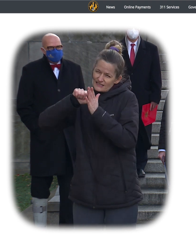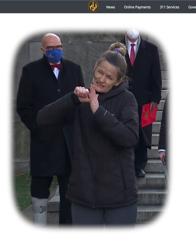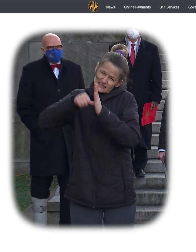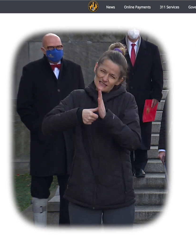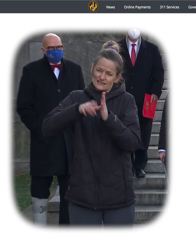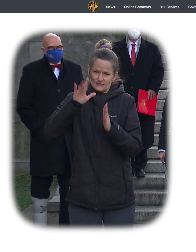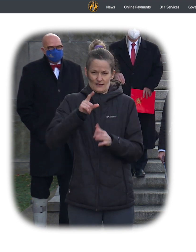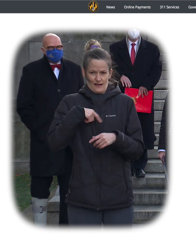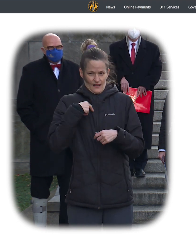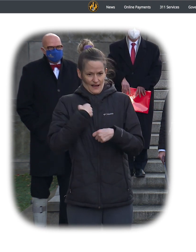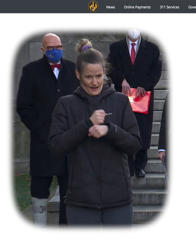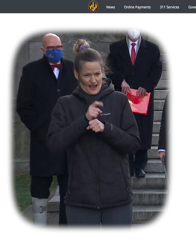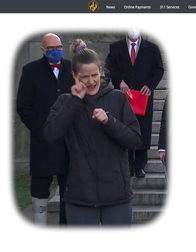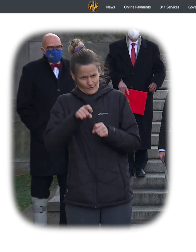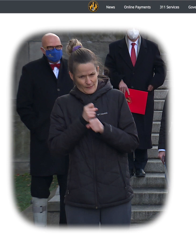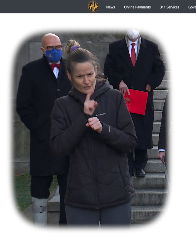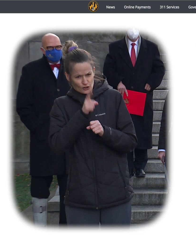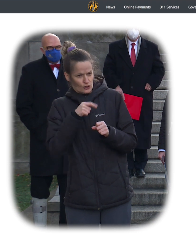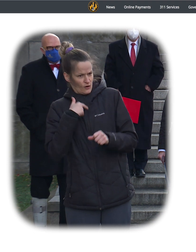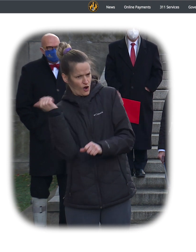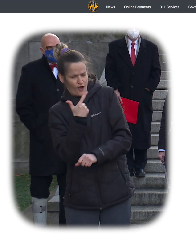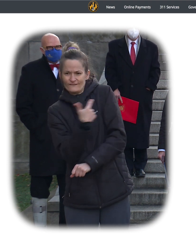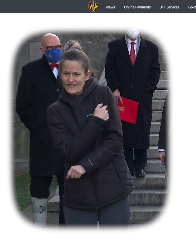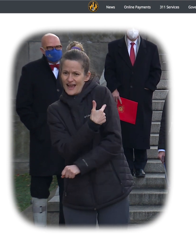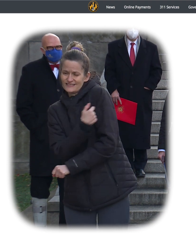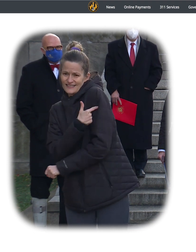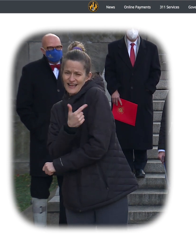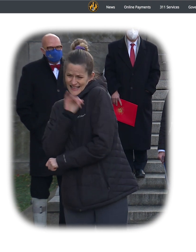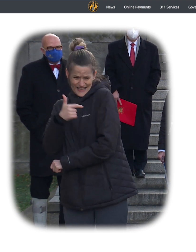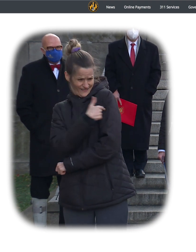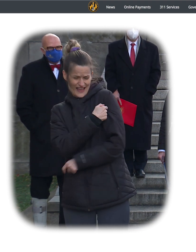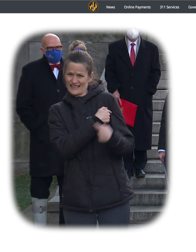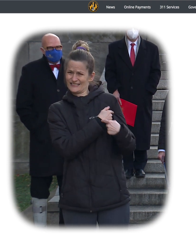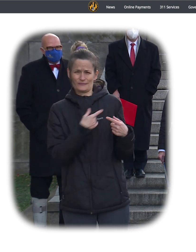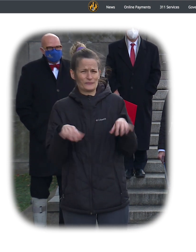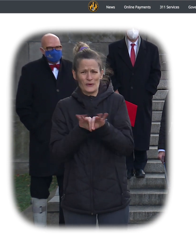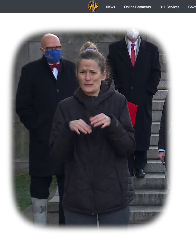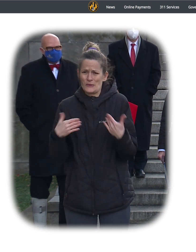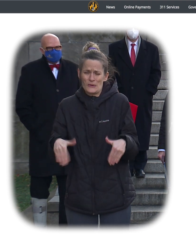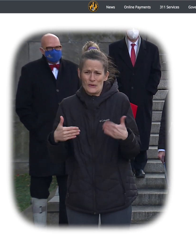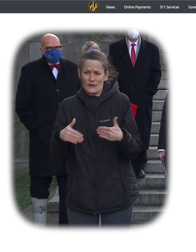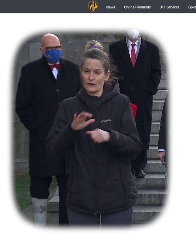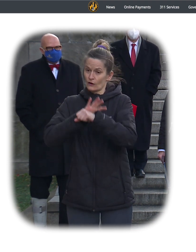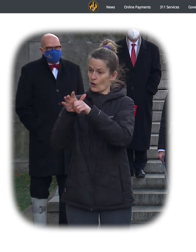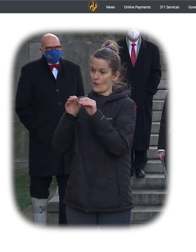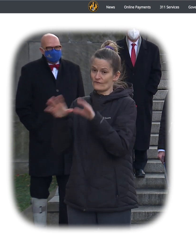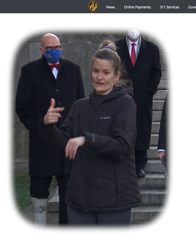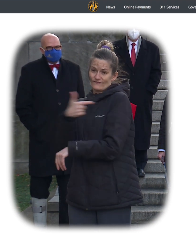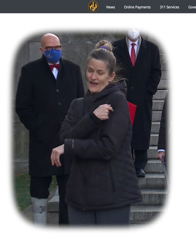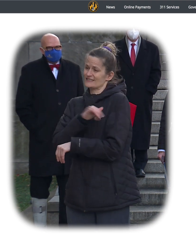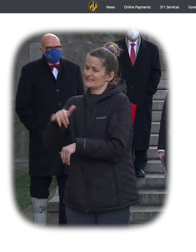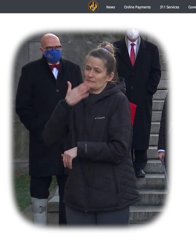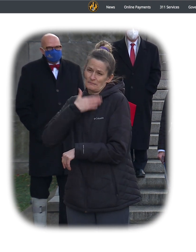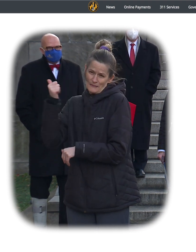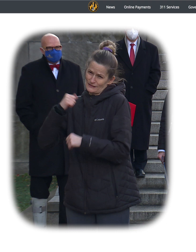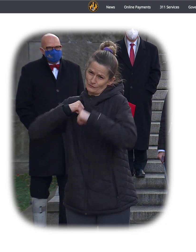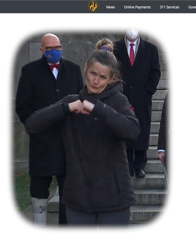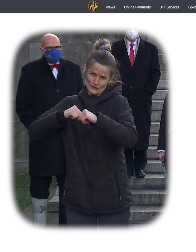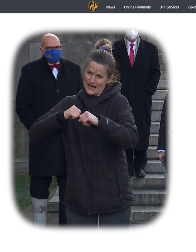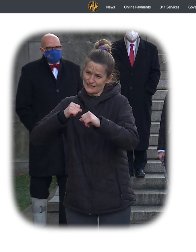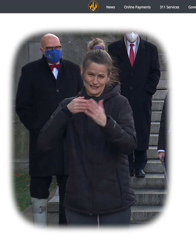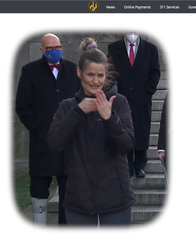vaccinations. The COVID-19 vaccine remains the best public health measure we have to protect people from COVID-19, slow